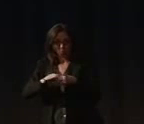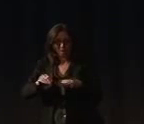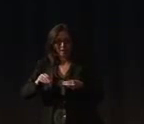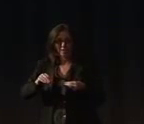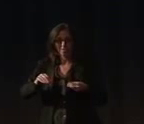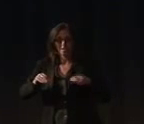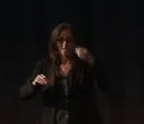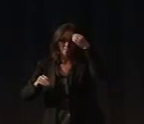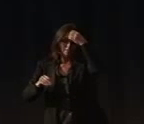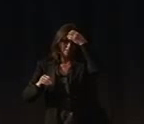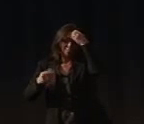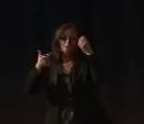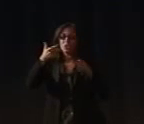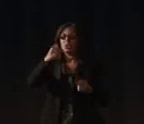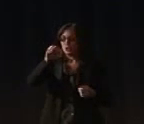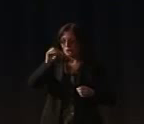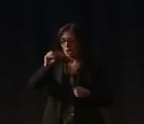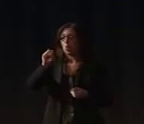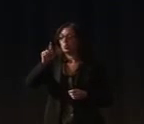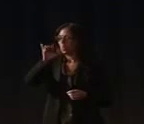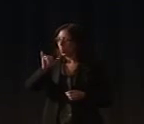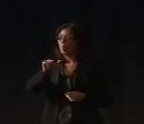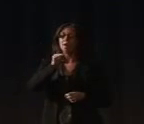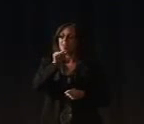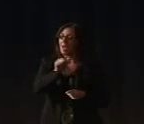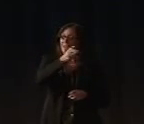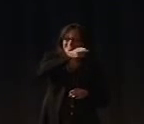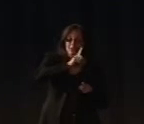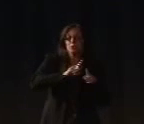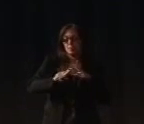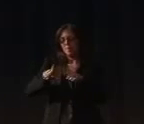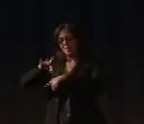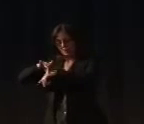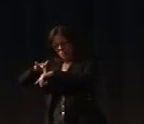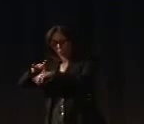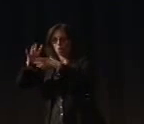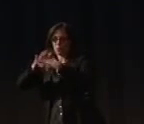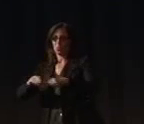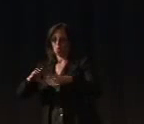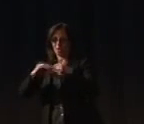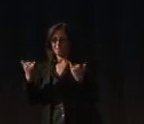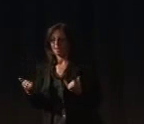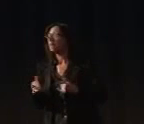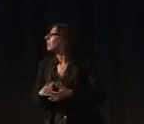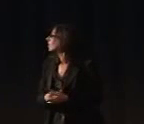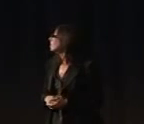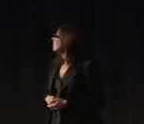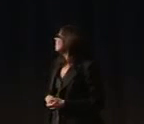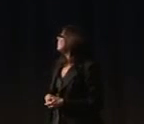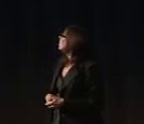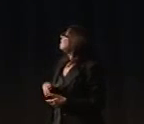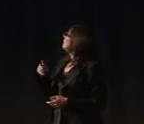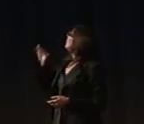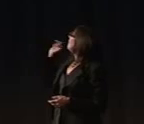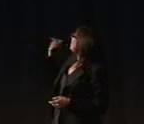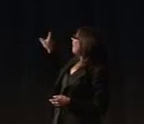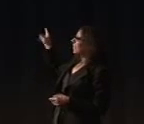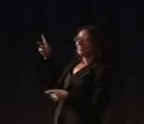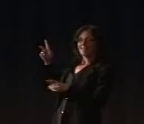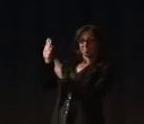The Stephanie Ganacho is making a movement I ask her to do, and it's a split screen, it's the same scene on two